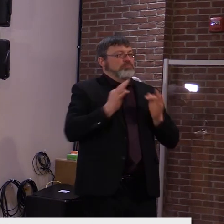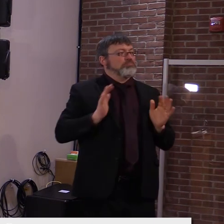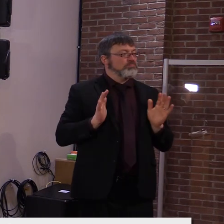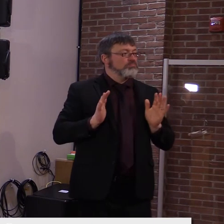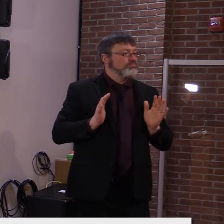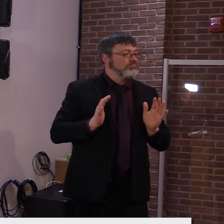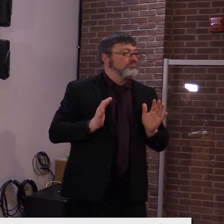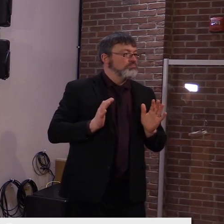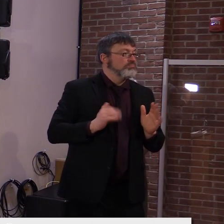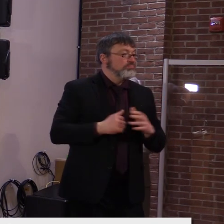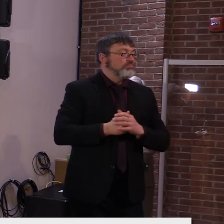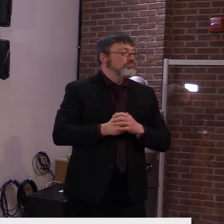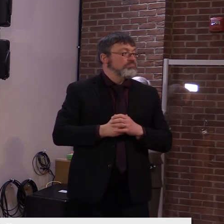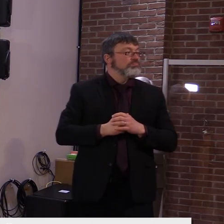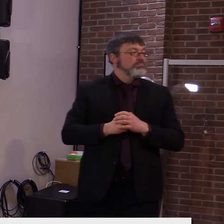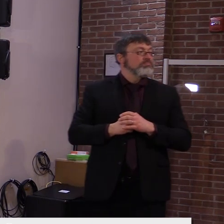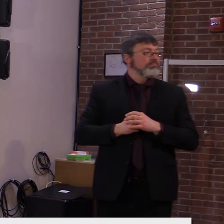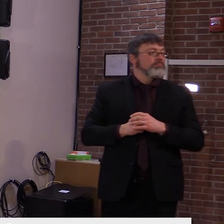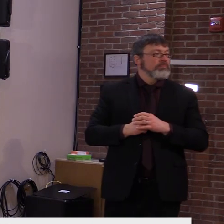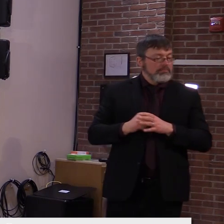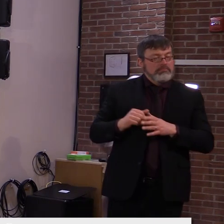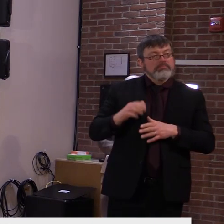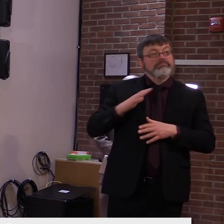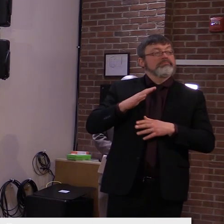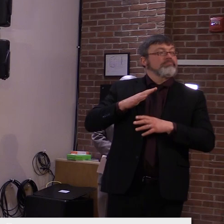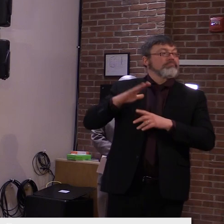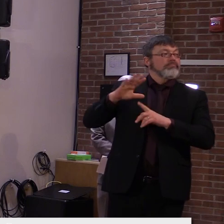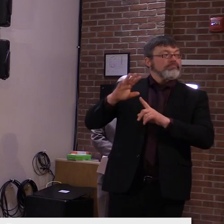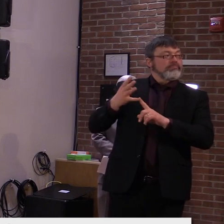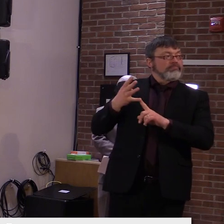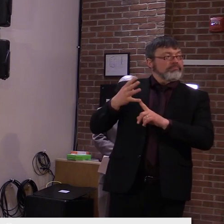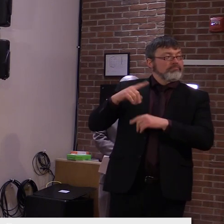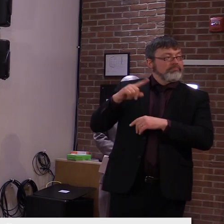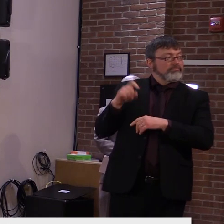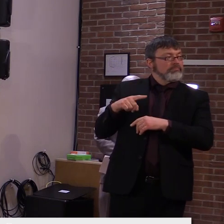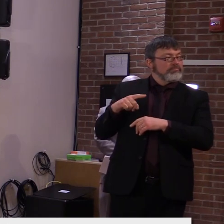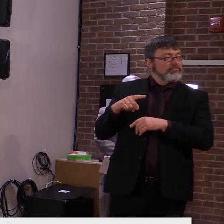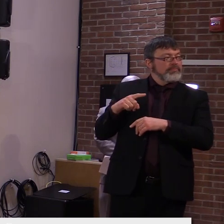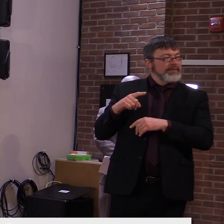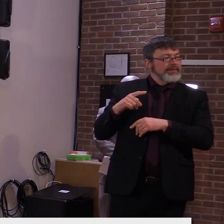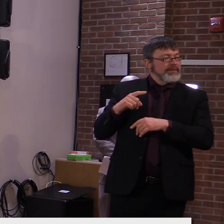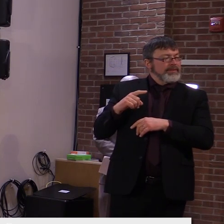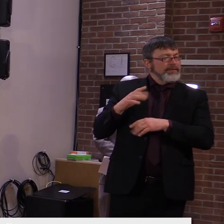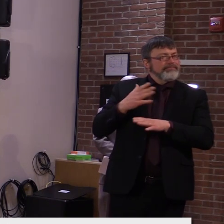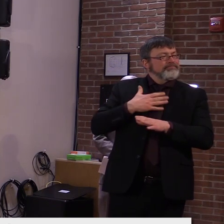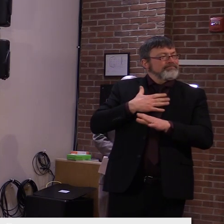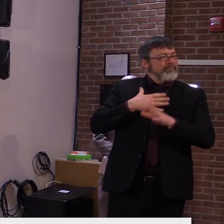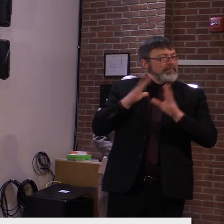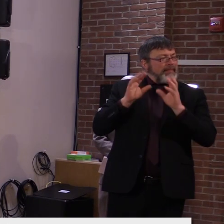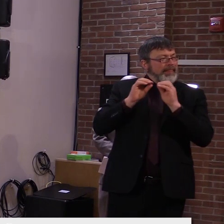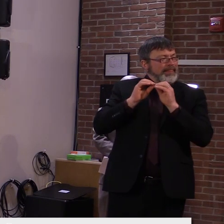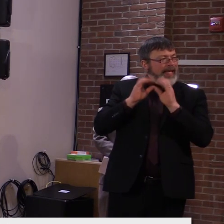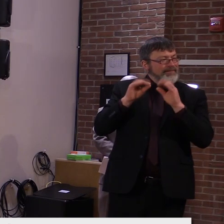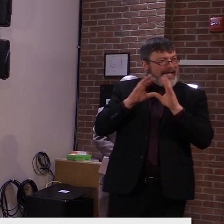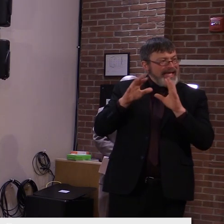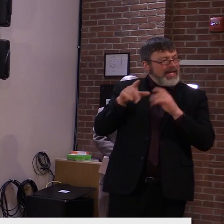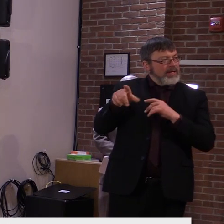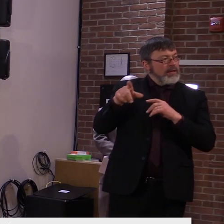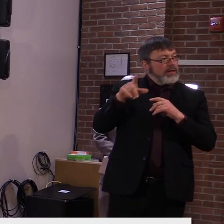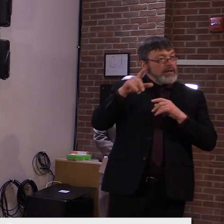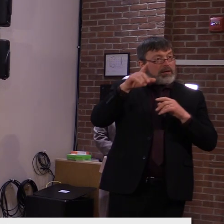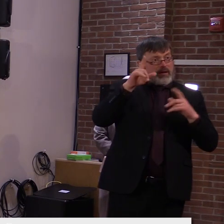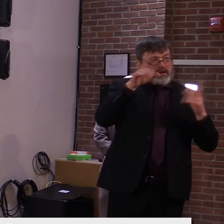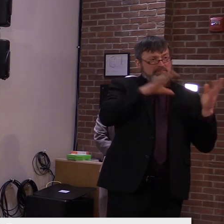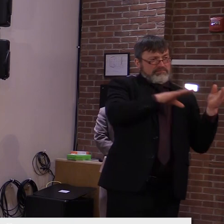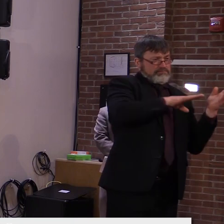date. I guess some of the foundation for the question stems on this idea that we're kind of rushing teachers to the front of the line at the moment and putting them